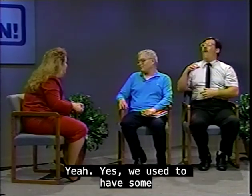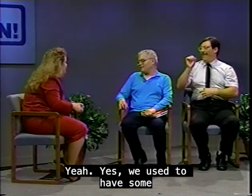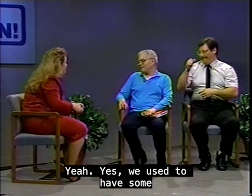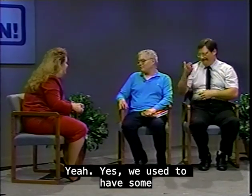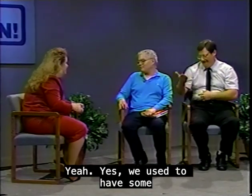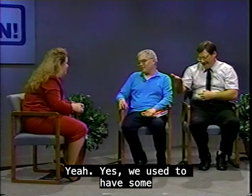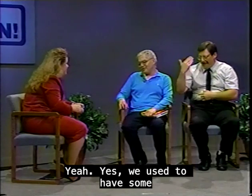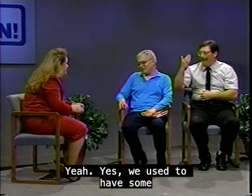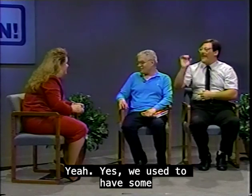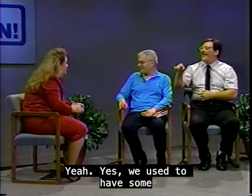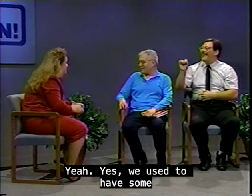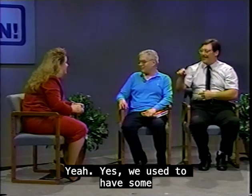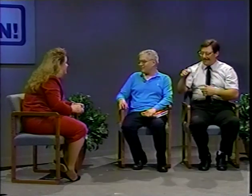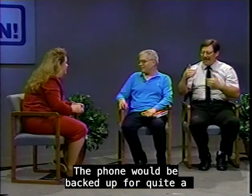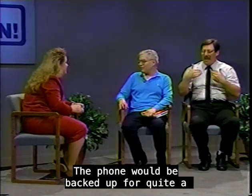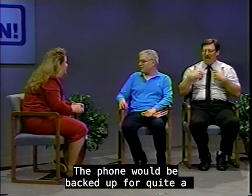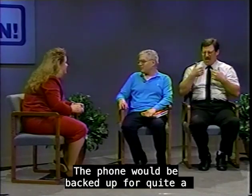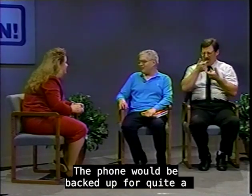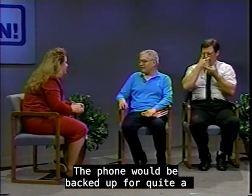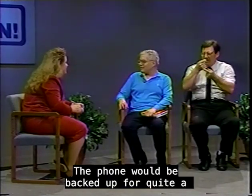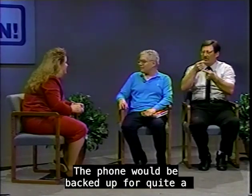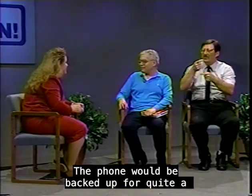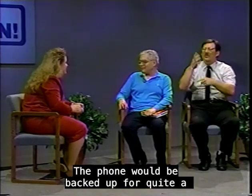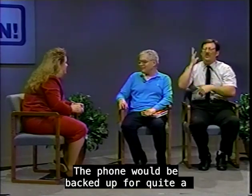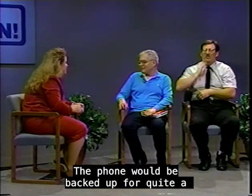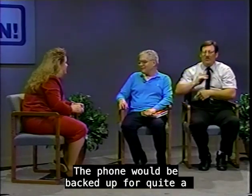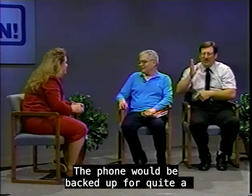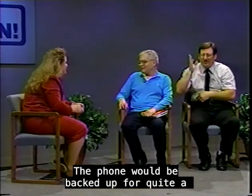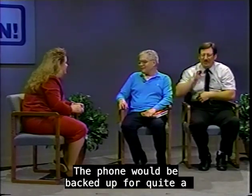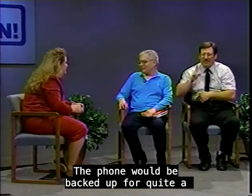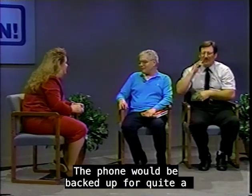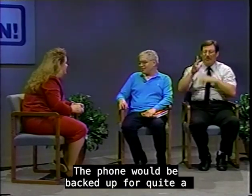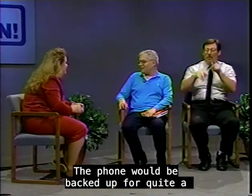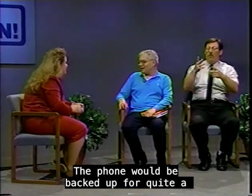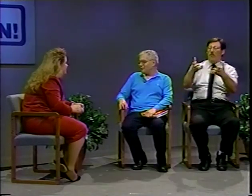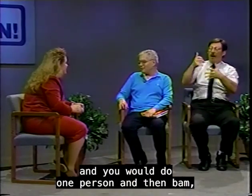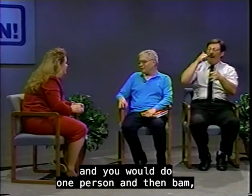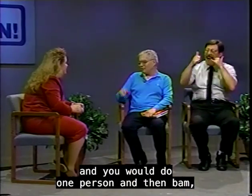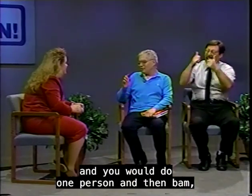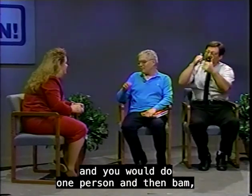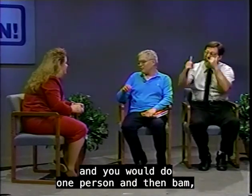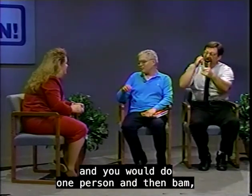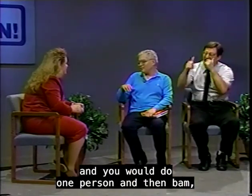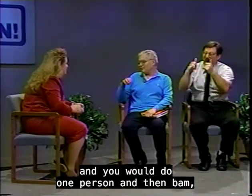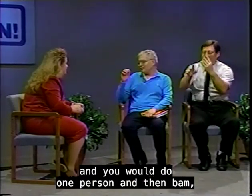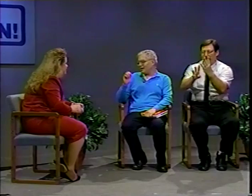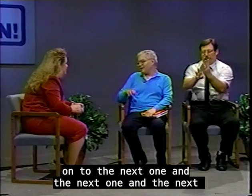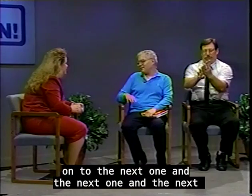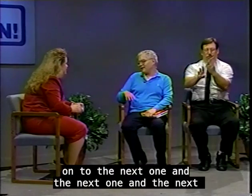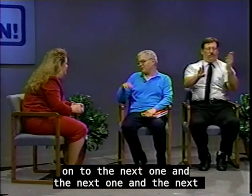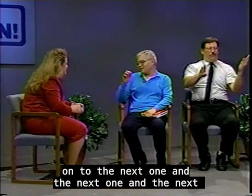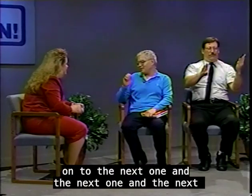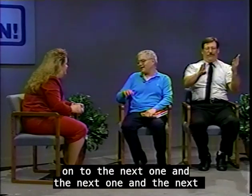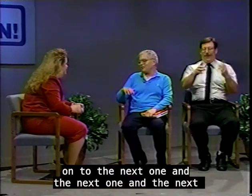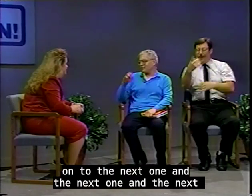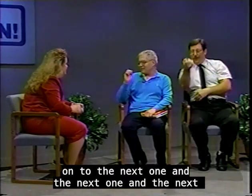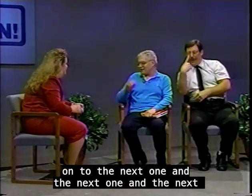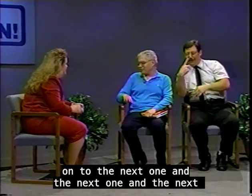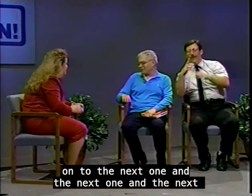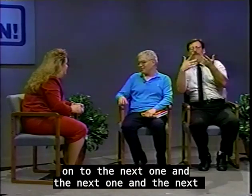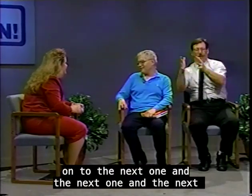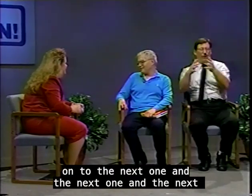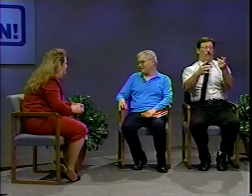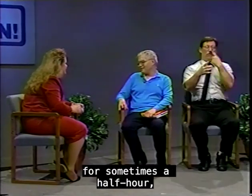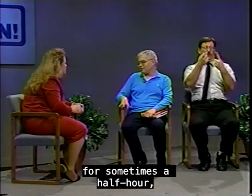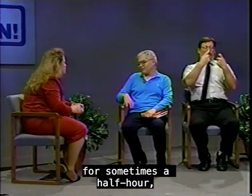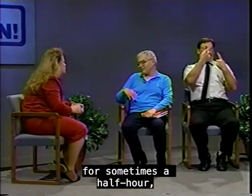to have some very interesting times with it. The phone would be backed up for quite a while, and you would do one person, and then bam, on to the next one, and the next one, and the